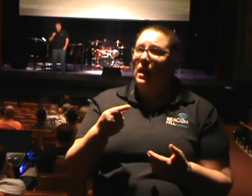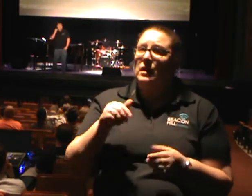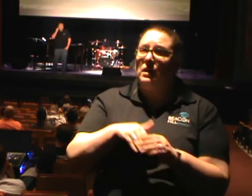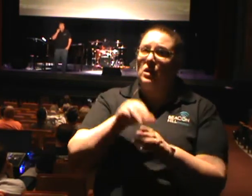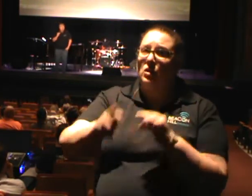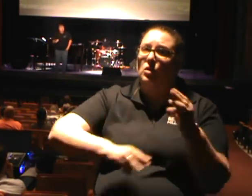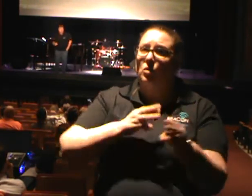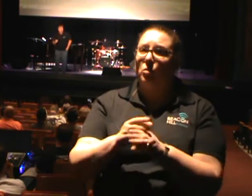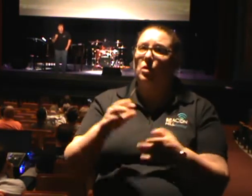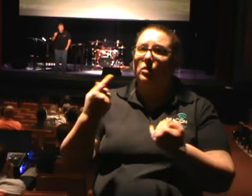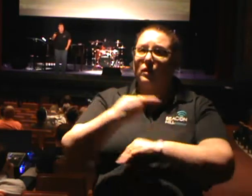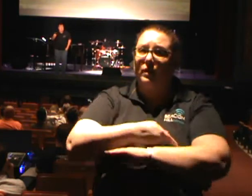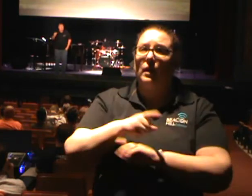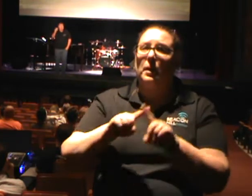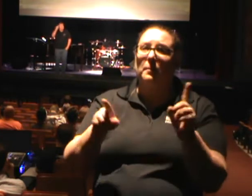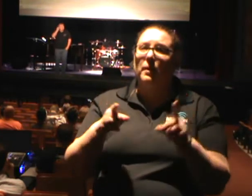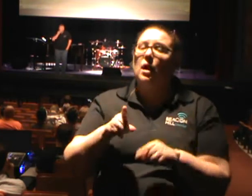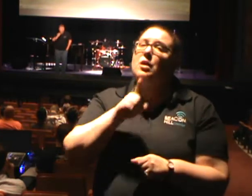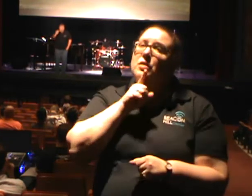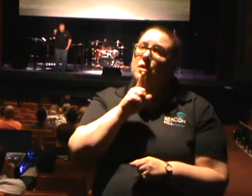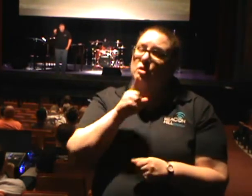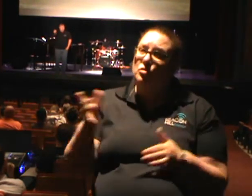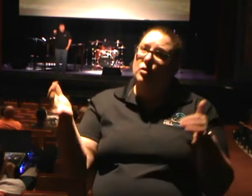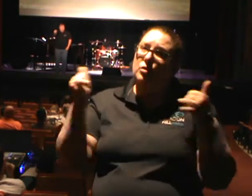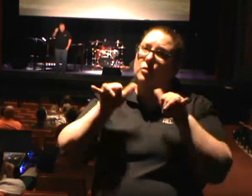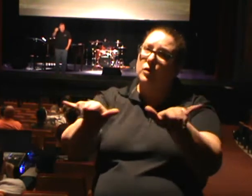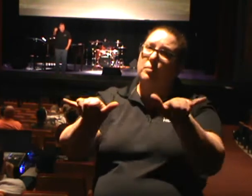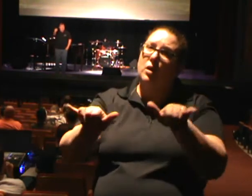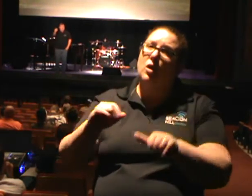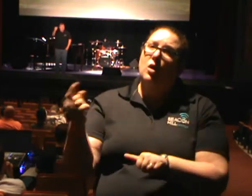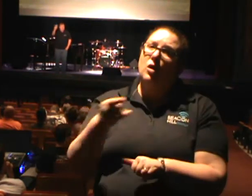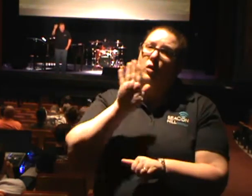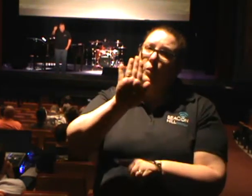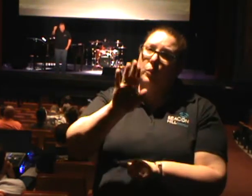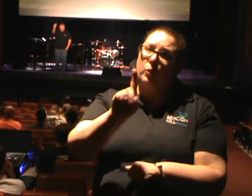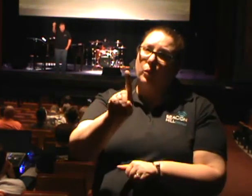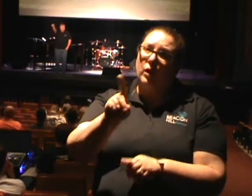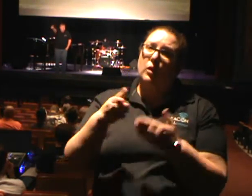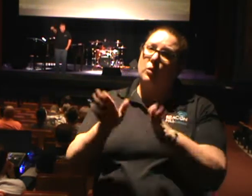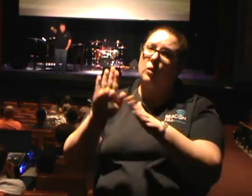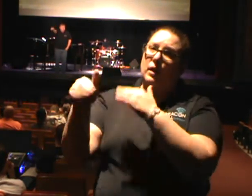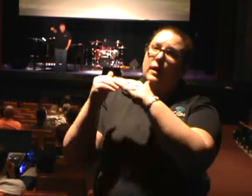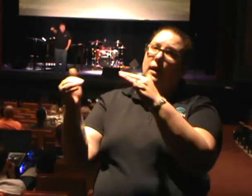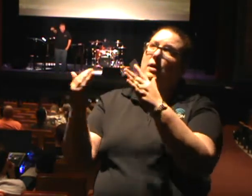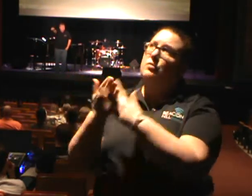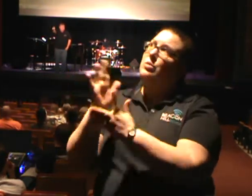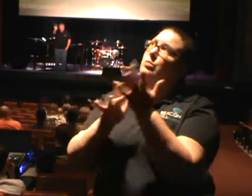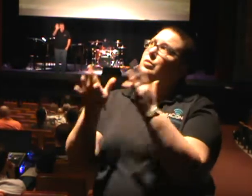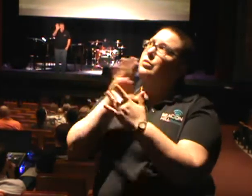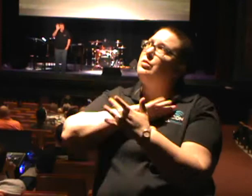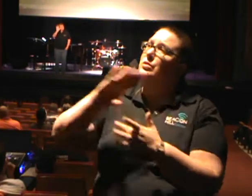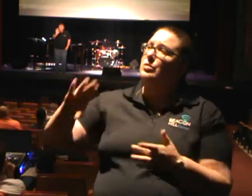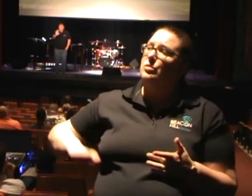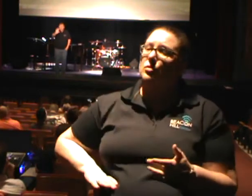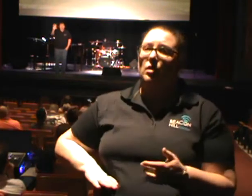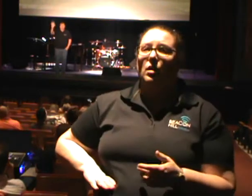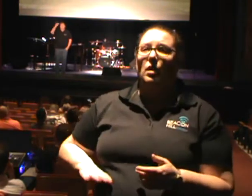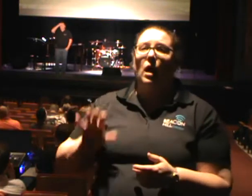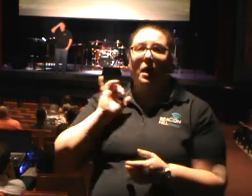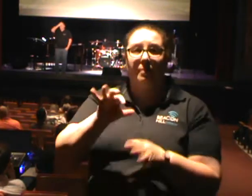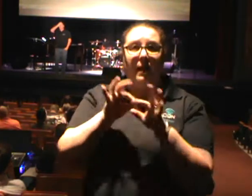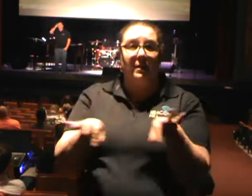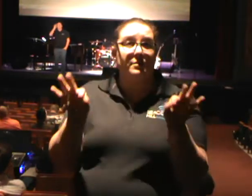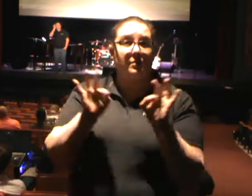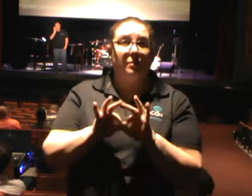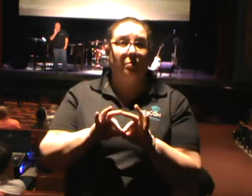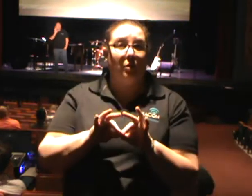today. But the truth remains that there is only one way to heaven, and that is through Jesus Christ. That is important. That's